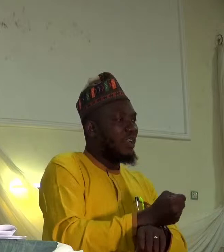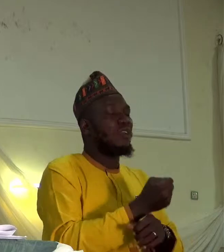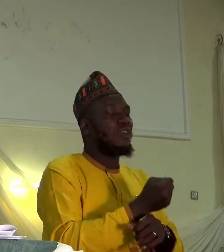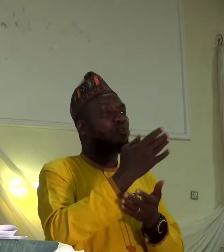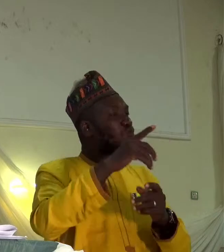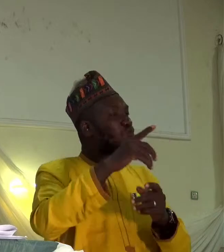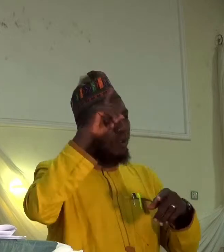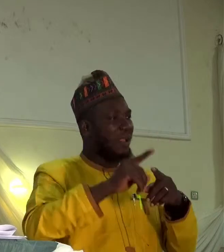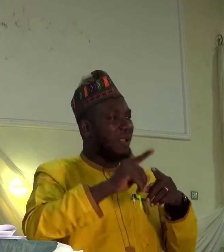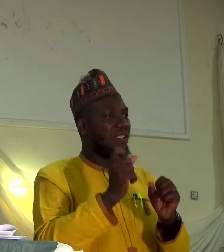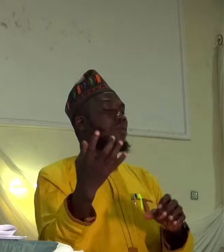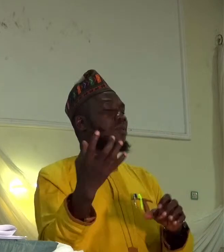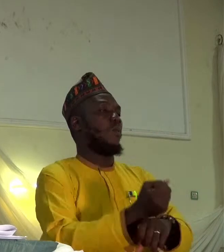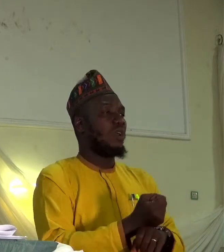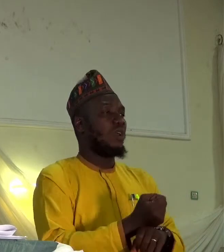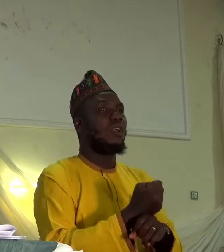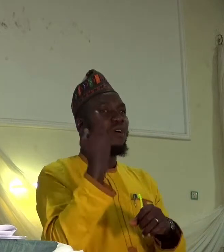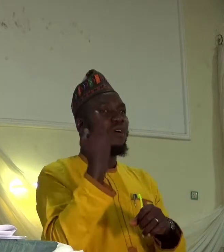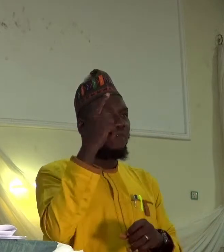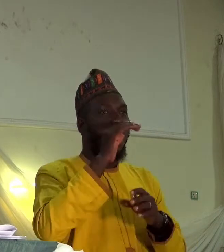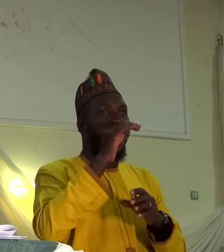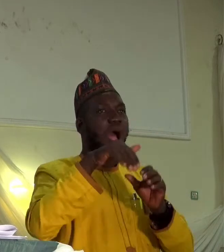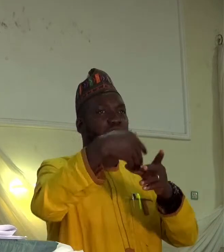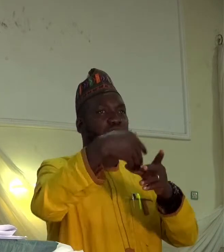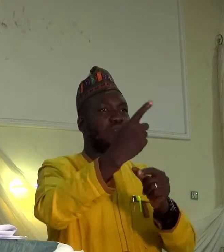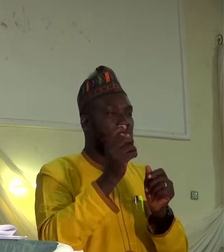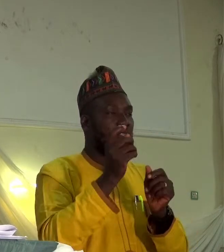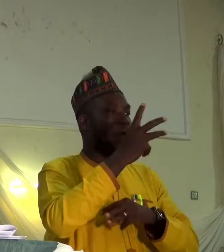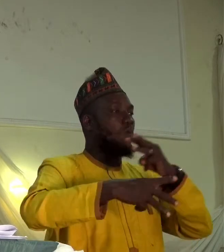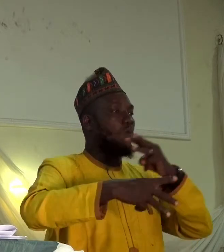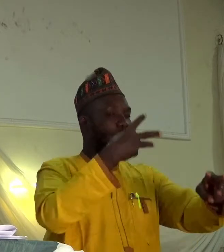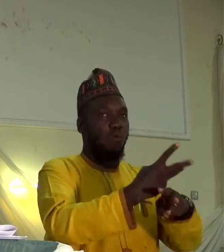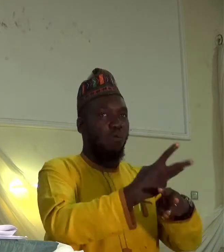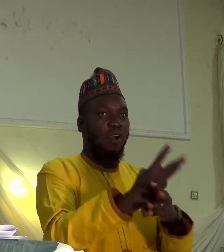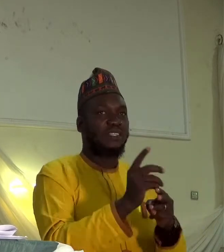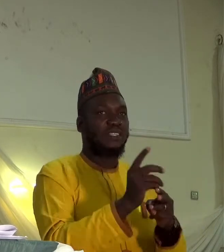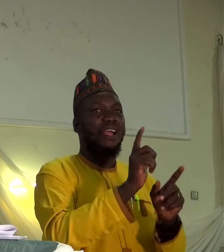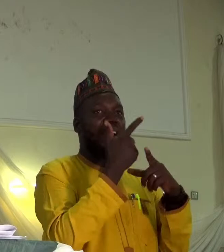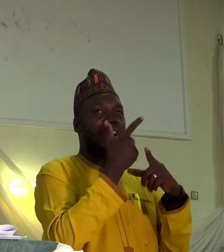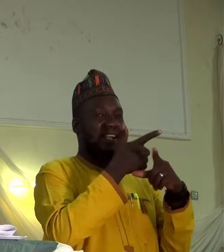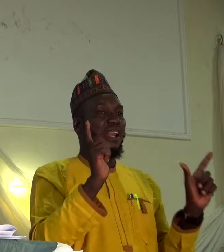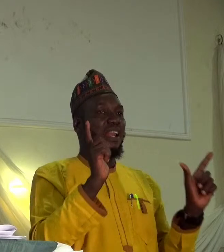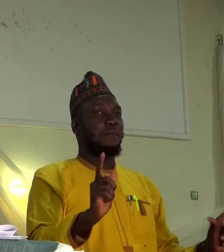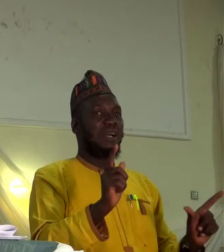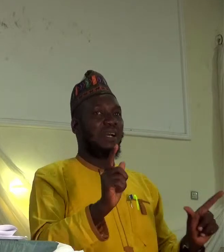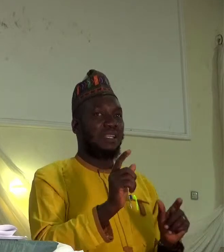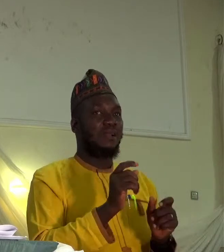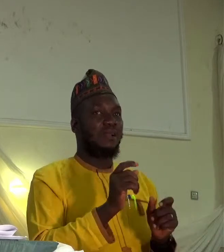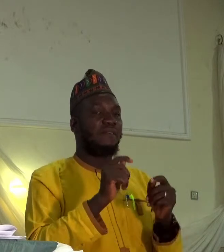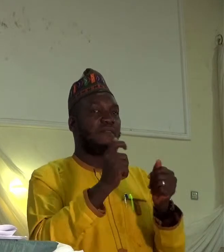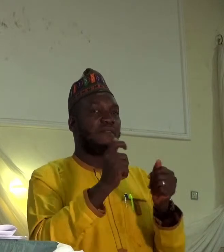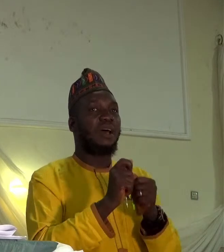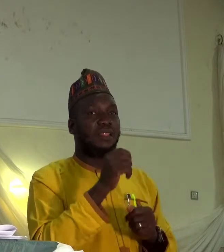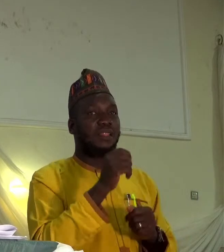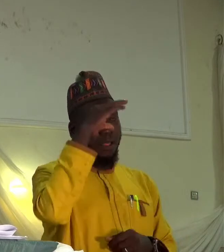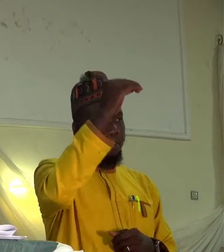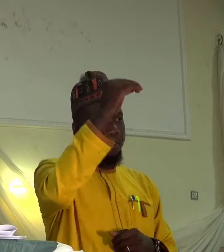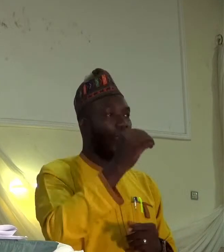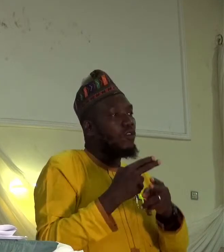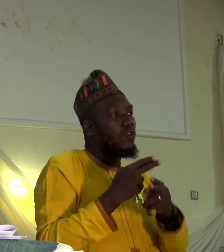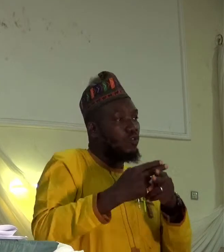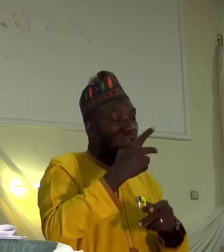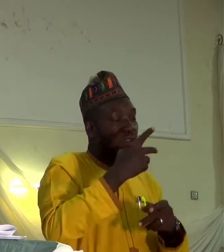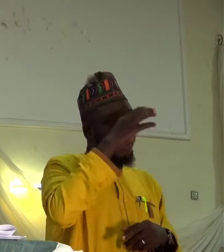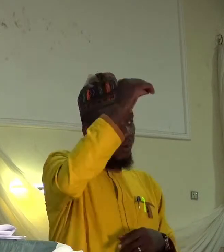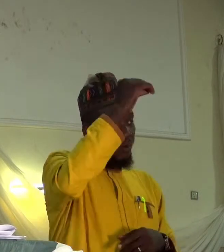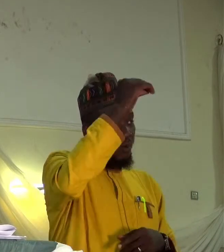win. For out in the world, we find life battles do not always go to the stronger and faster man. But sooner or later, the man who wins is the man